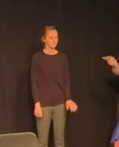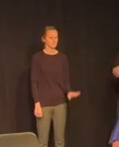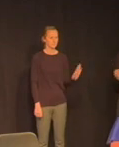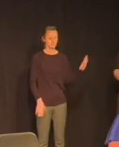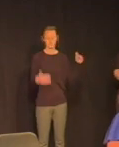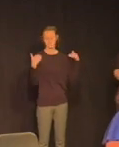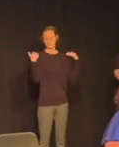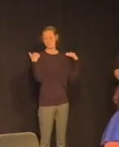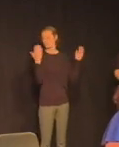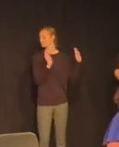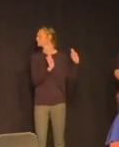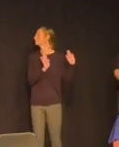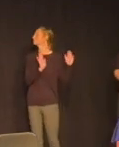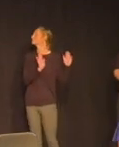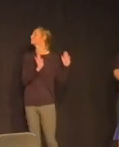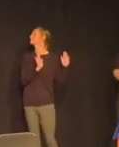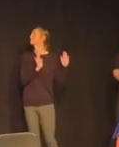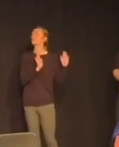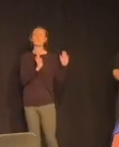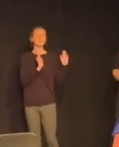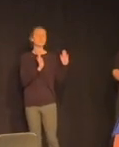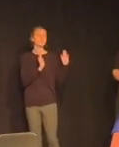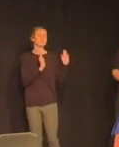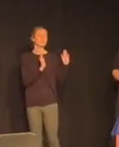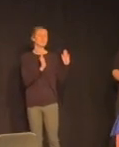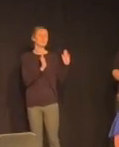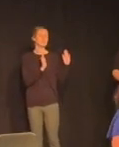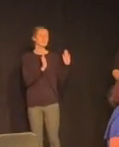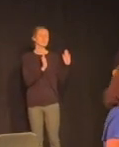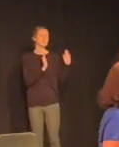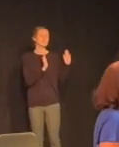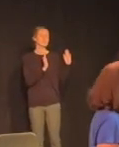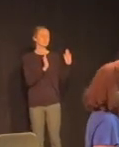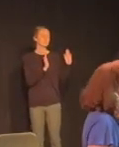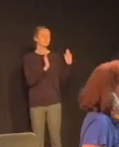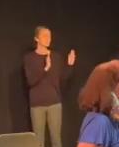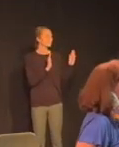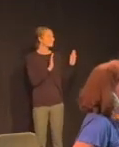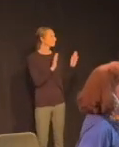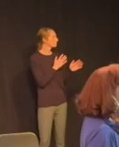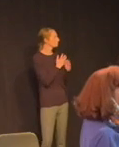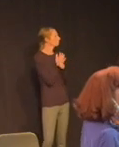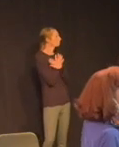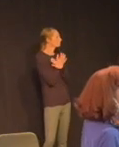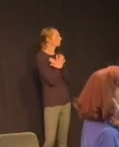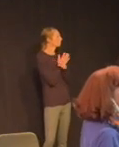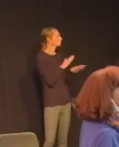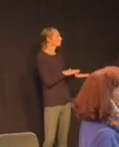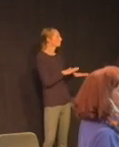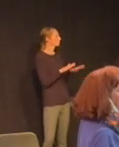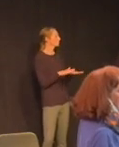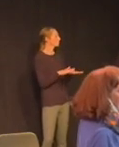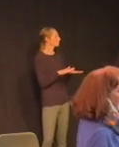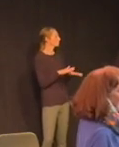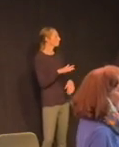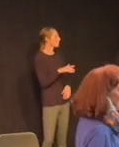this. Just. Just take it easy, Frankie.